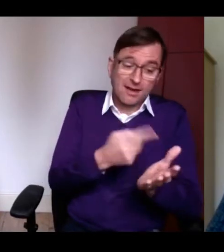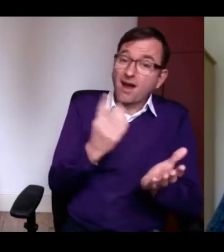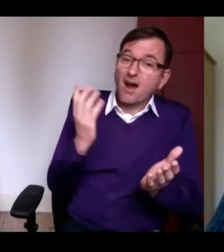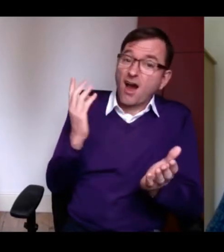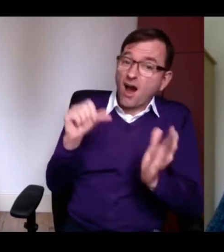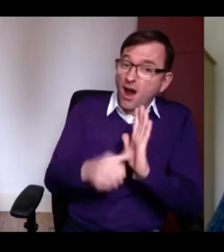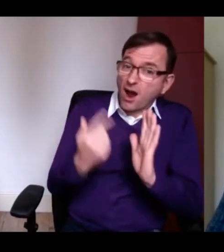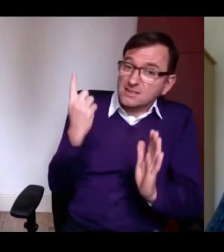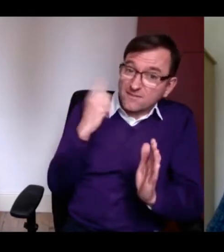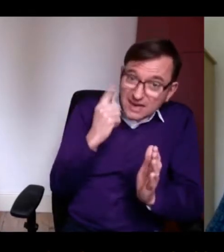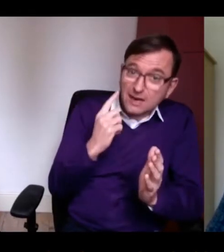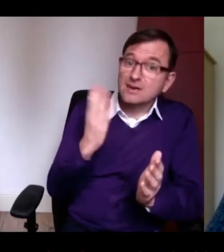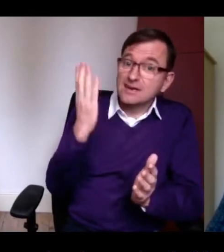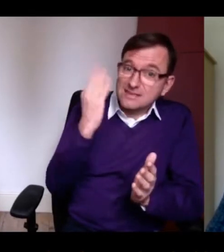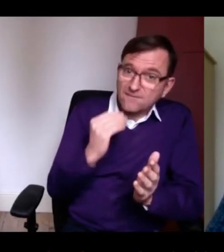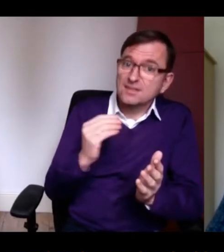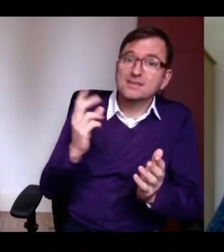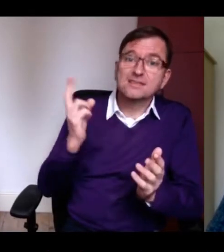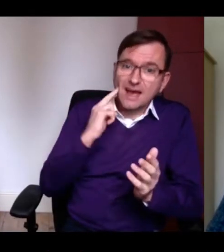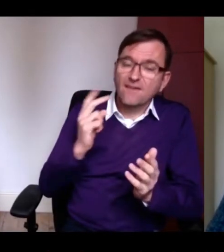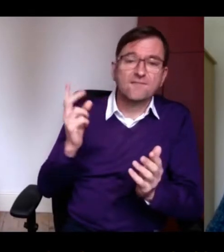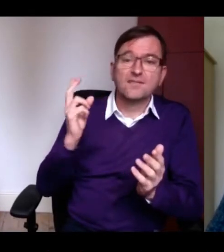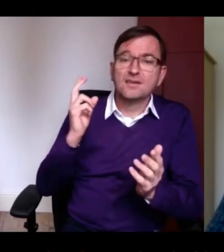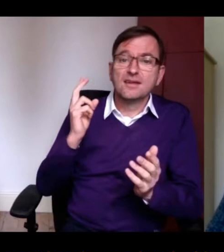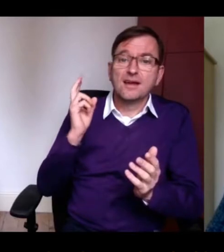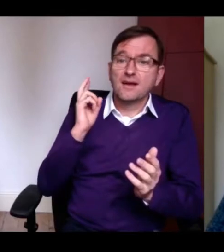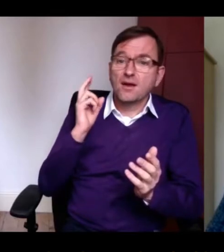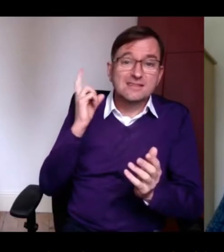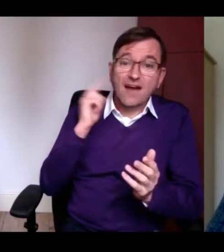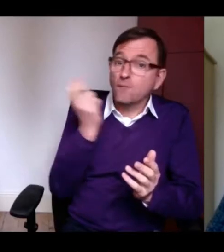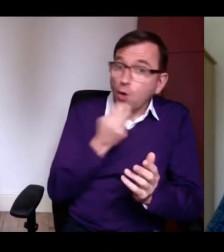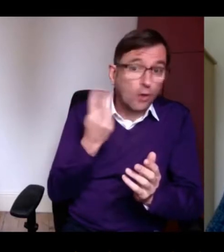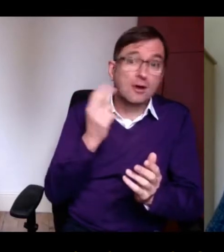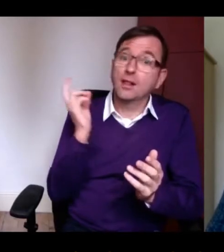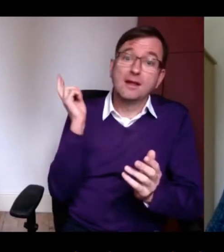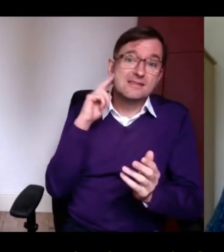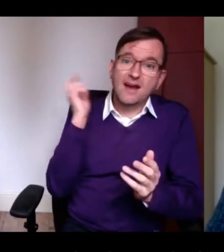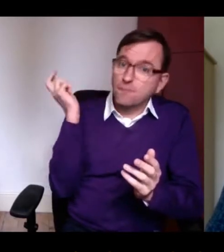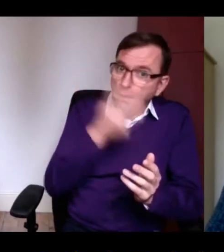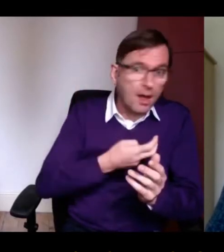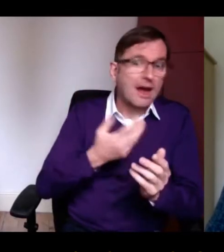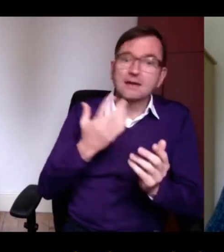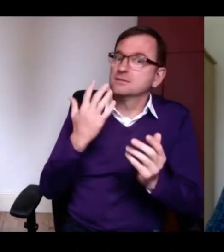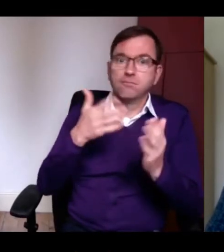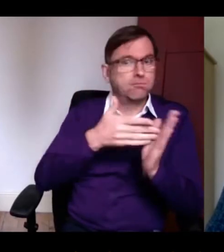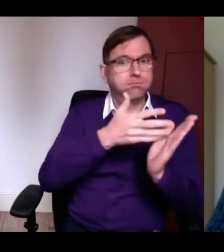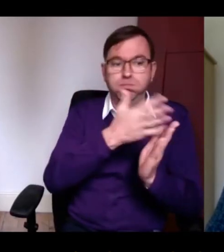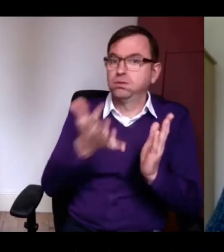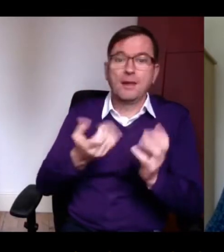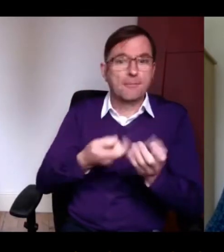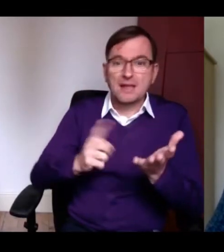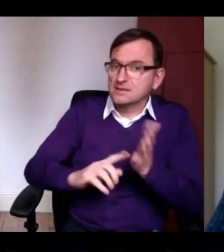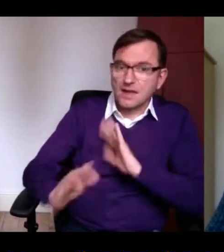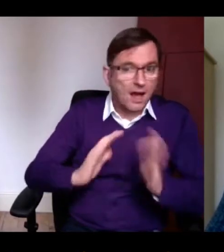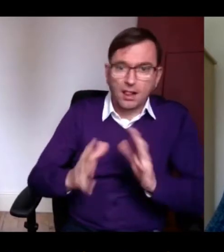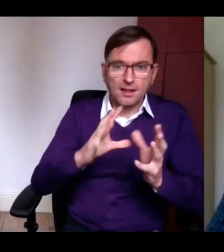people who use BSL, people who are hard of hearing, people who are deafened, deaf oral, people who are deaf blind,